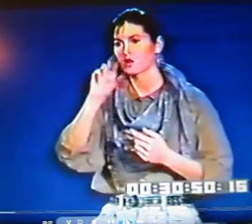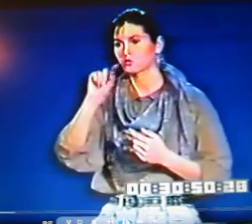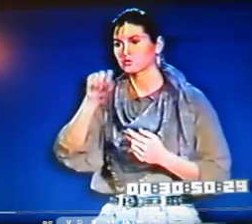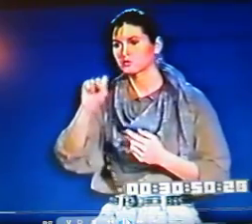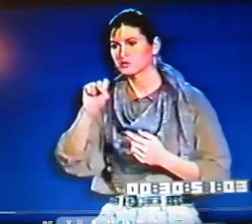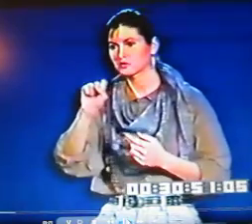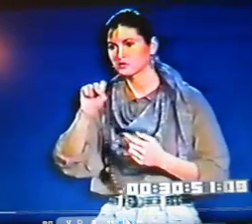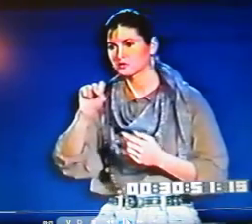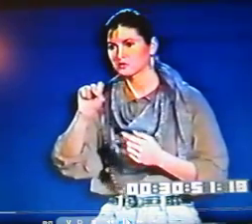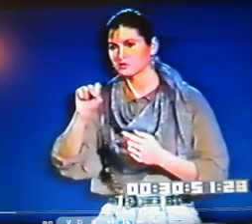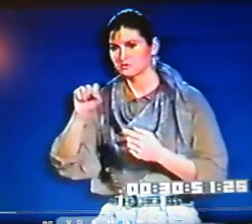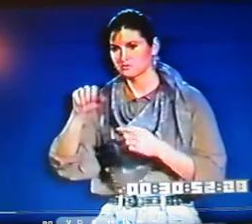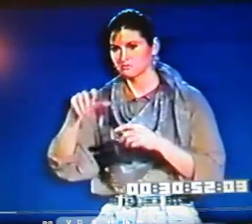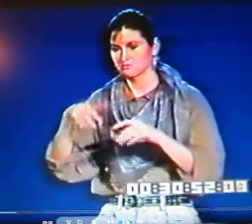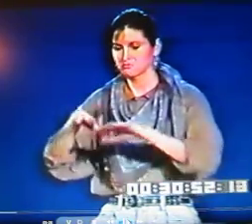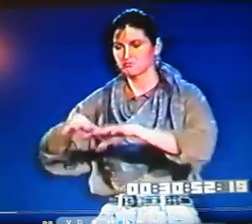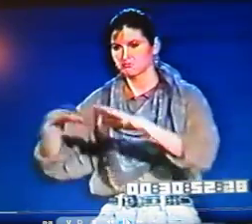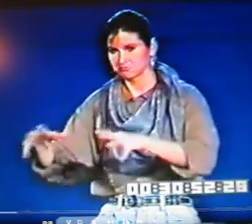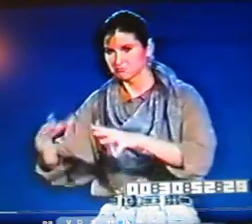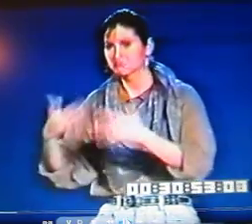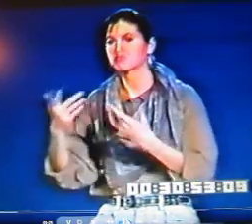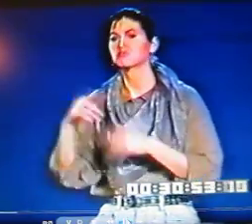and vegetables such as carrots,